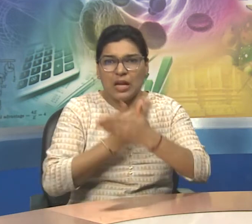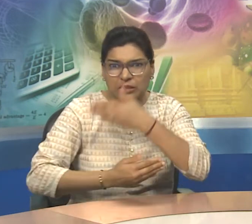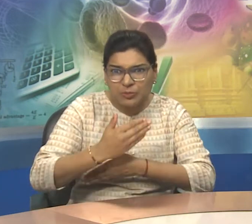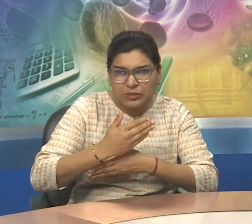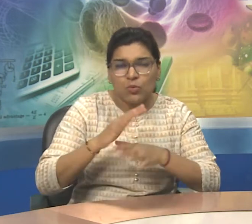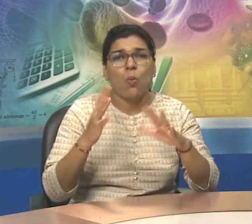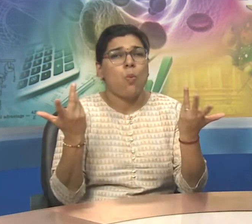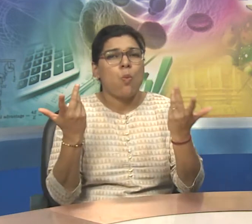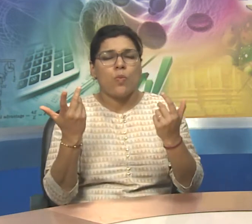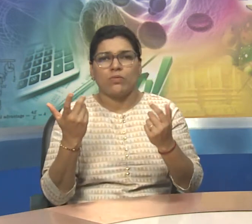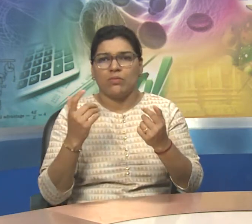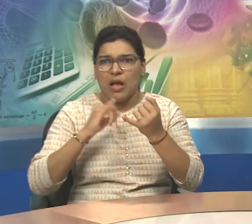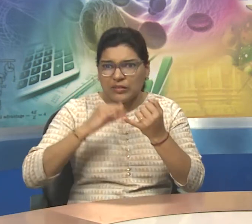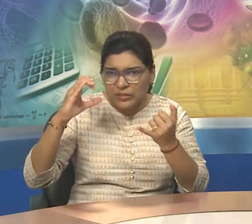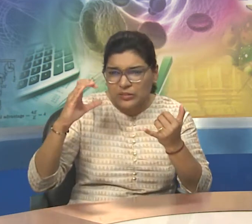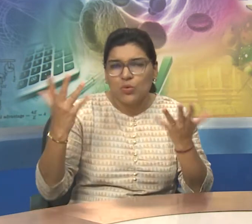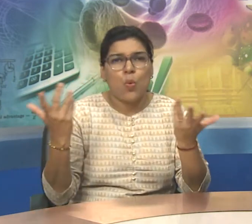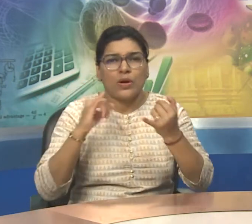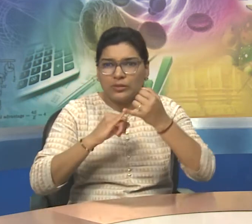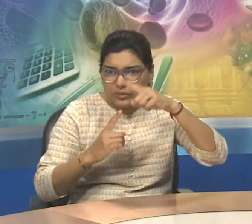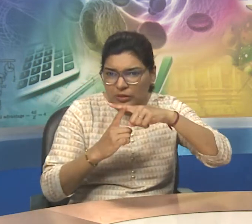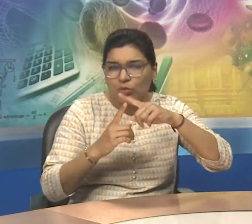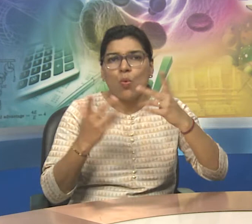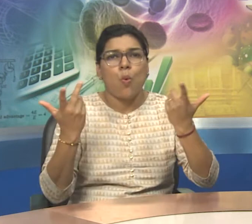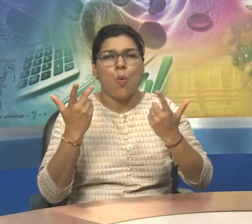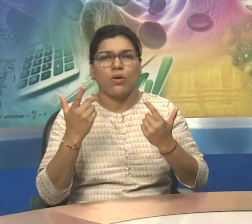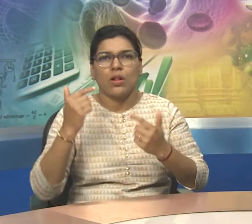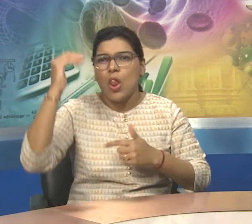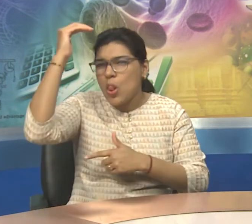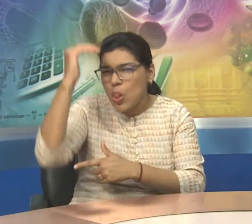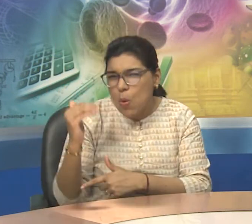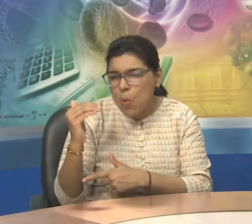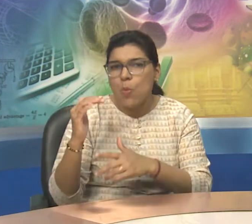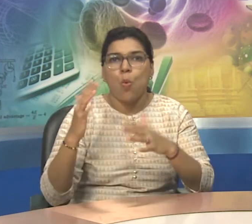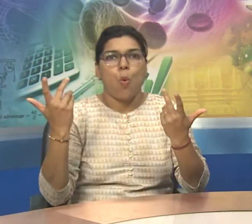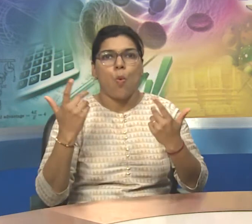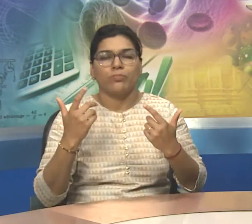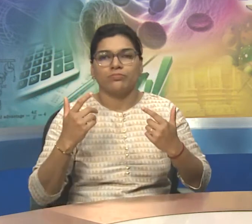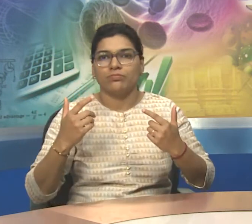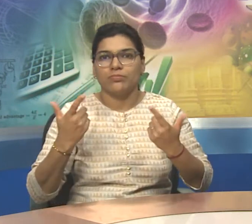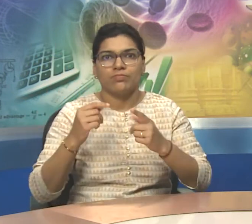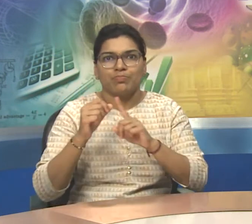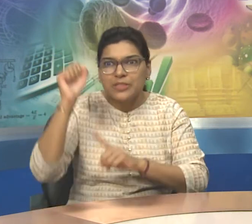discrimination between the people on the basis of their looks, color, caste, height